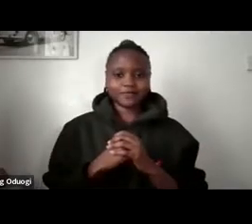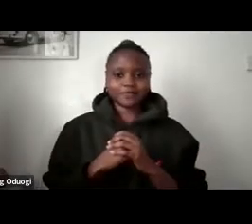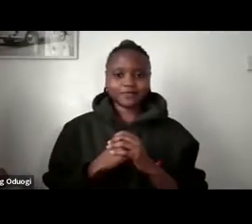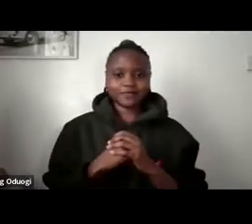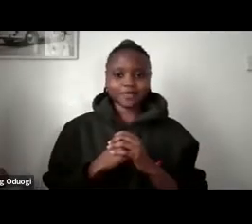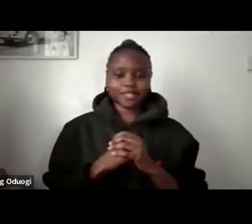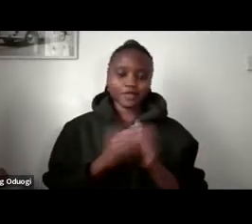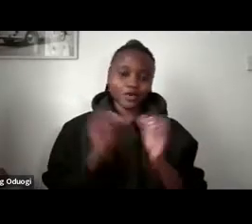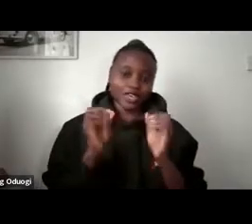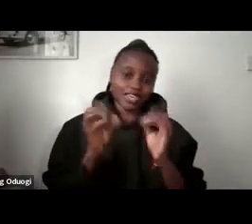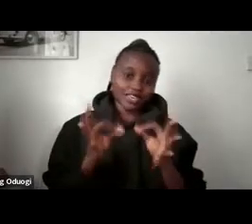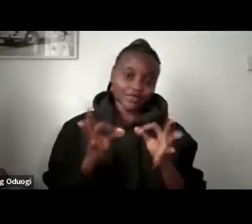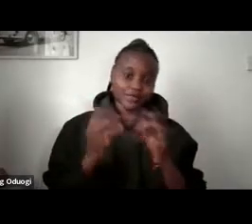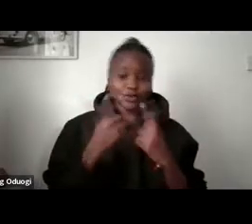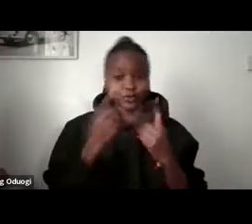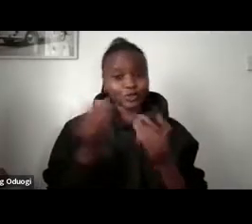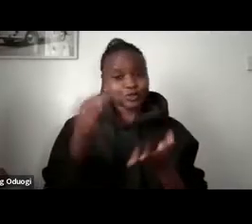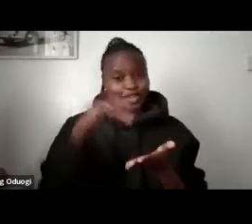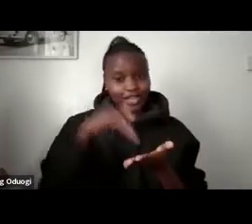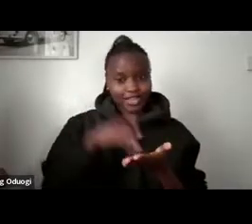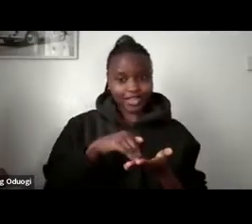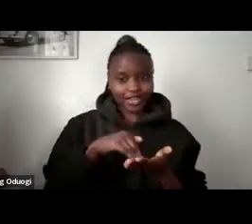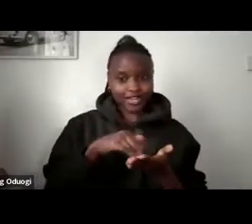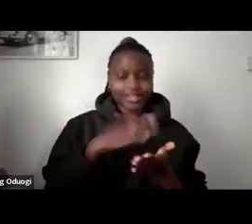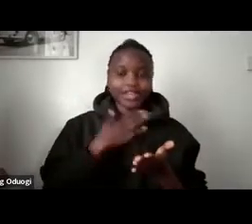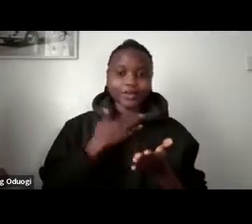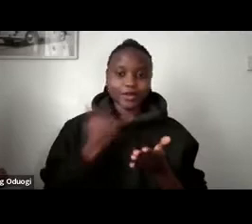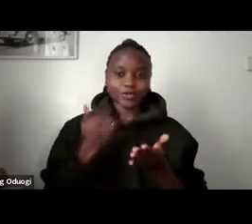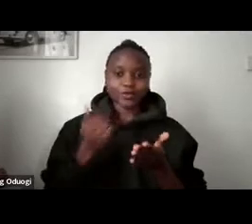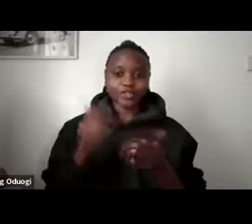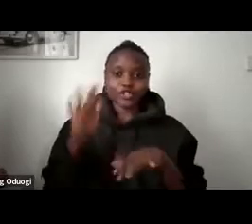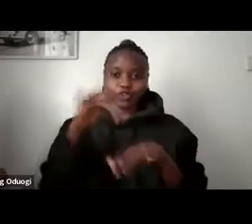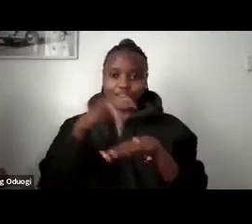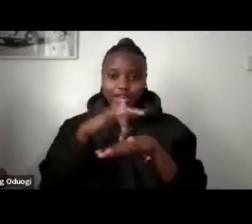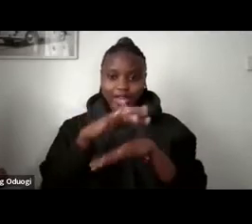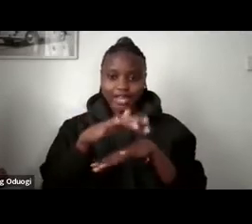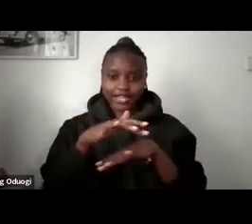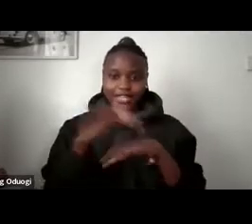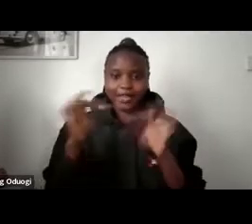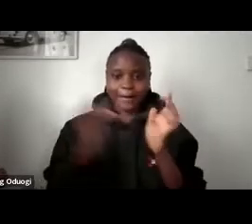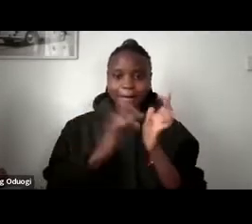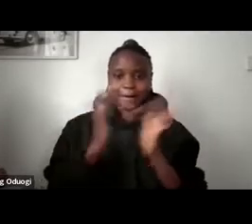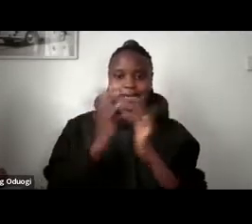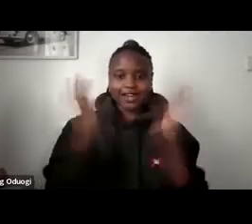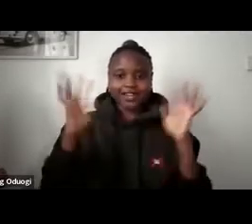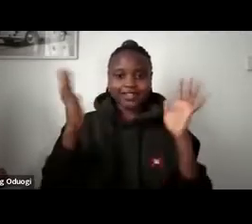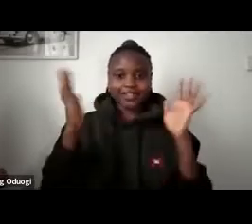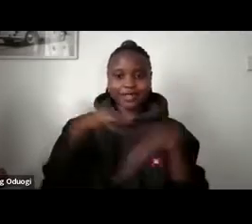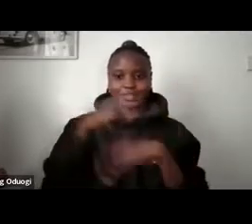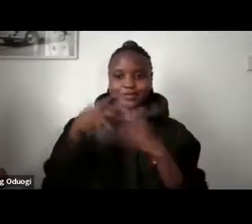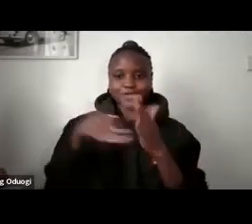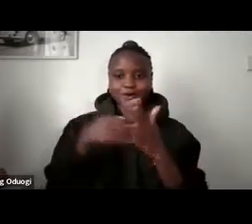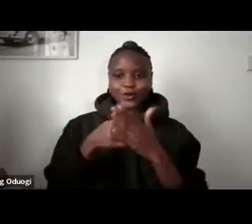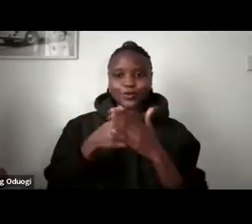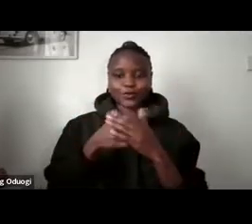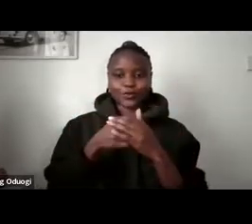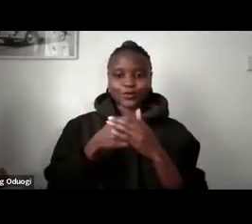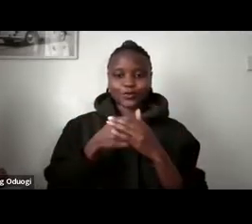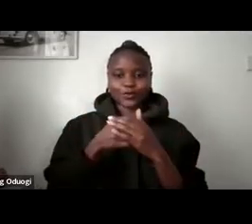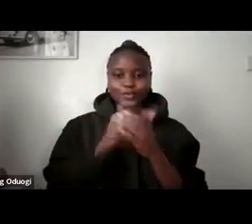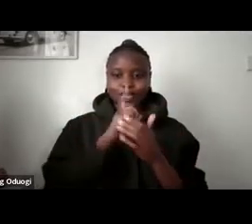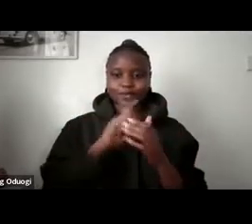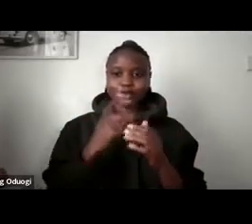do not talk again, I would like to wish you an early Merry Christmas to all of you. And I'm sure we'll be talking in the new